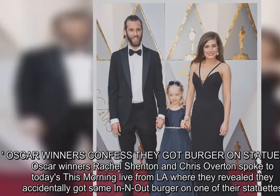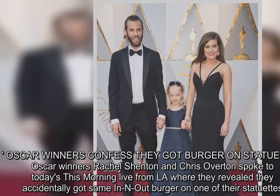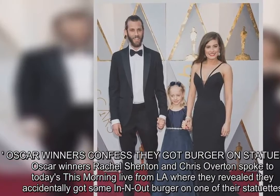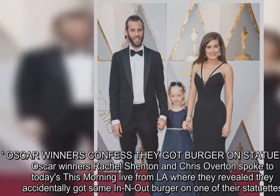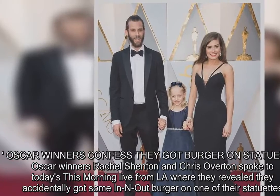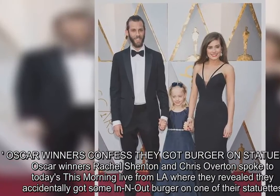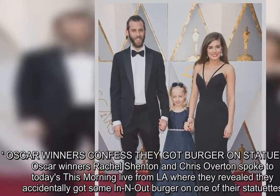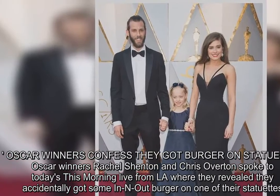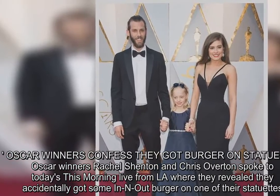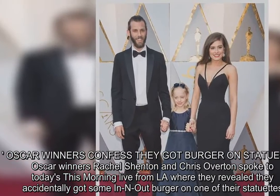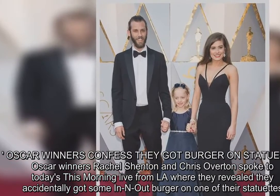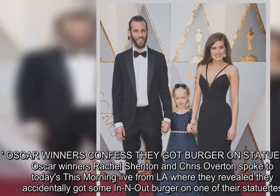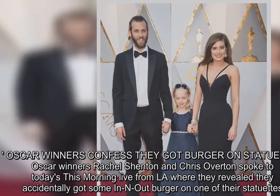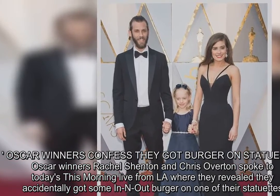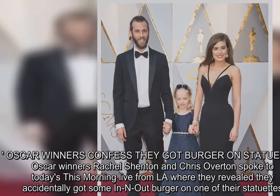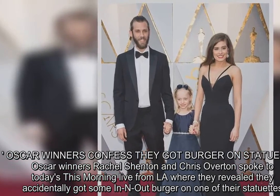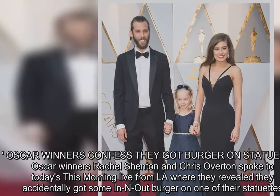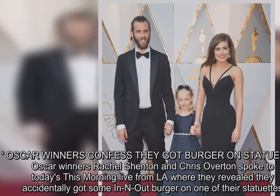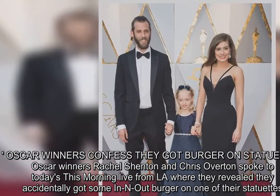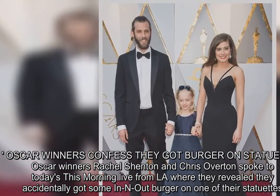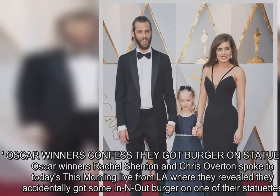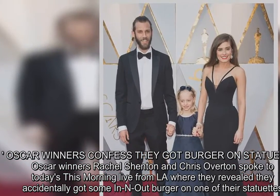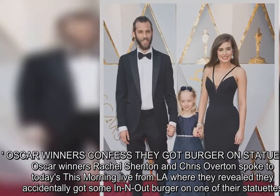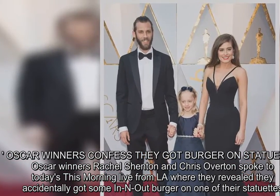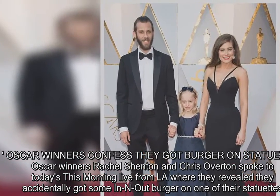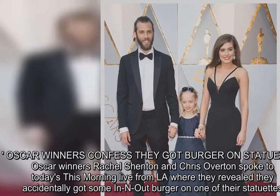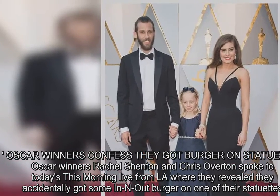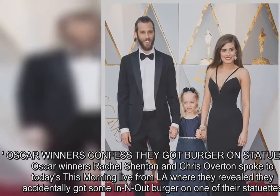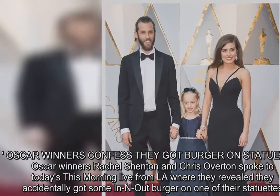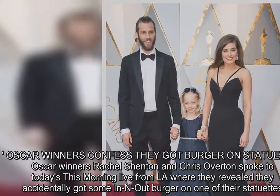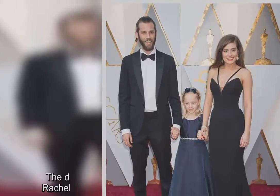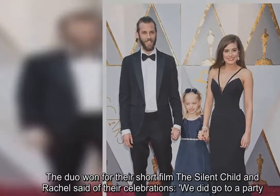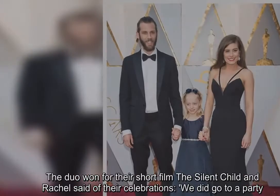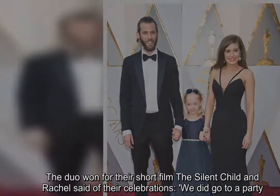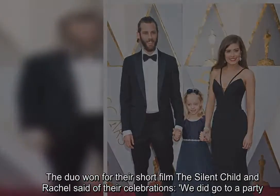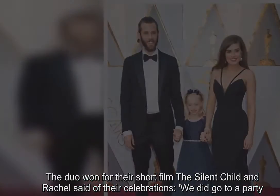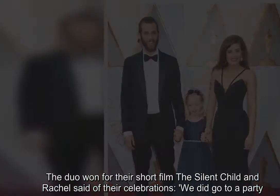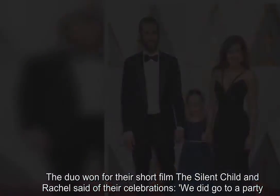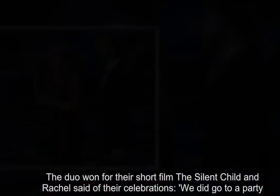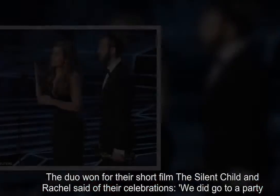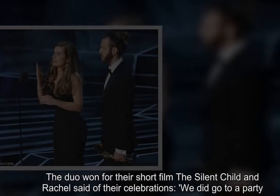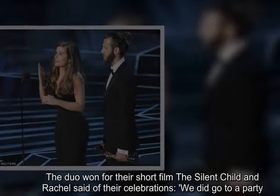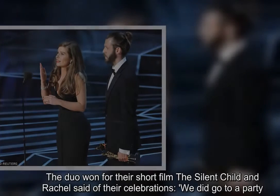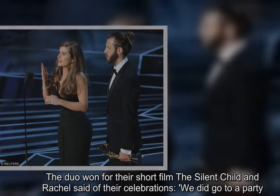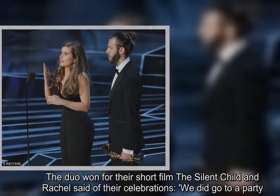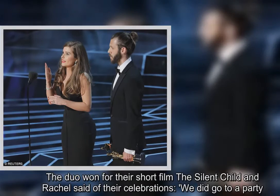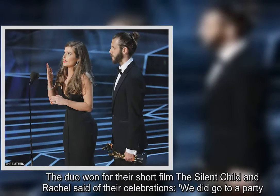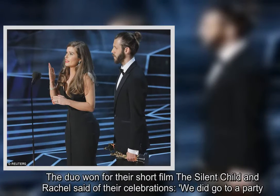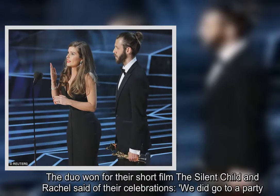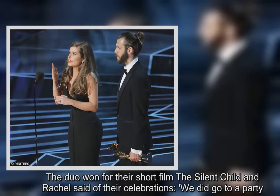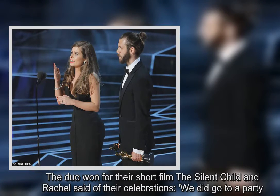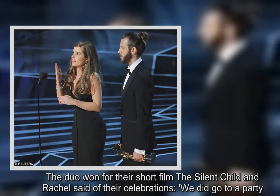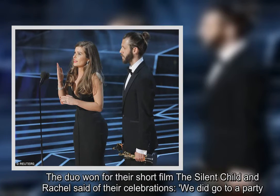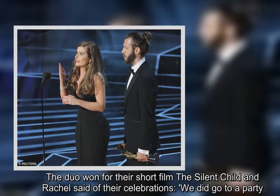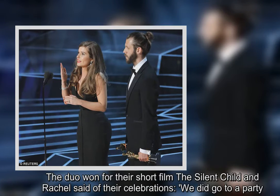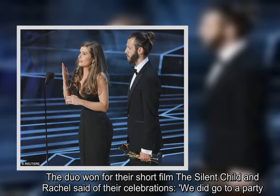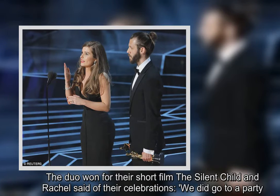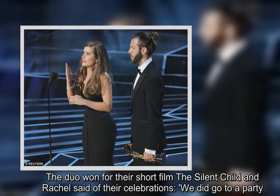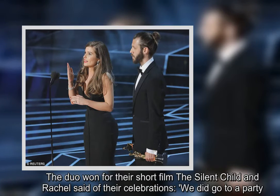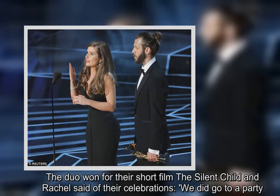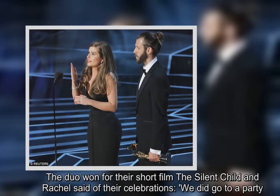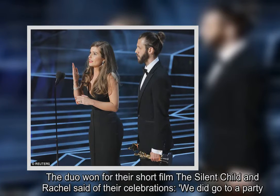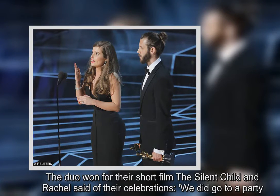The duo won for their short film The Silent Child and Rachel said of their celebrations, we did go to a party.